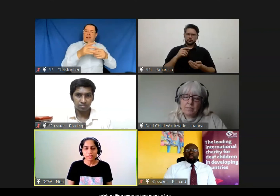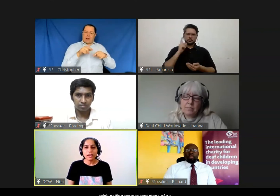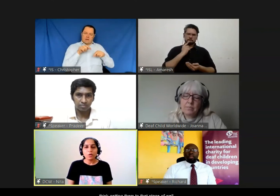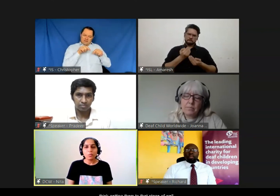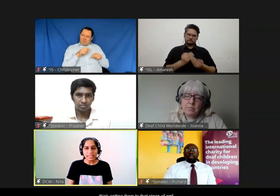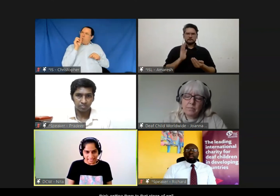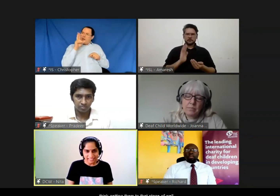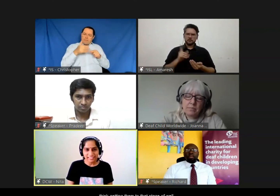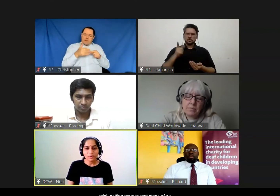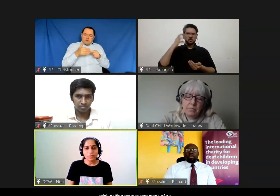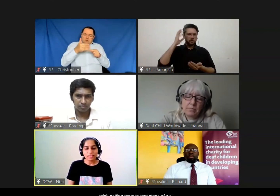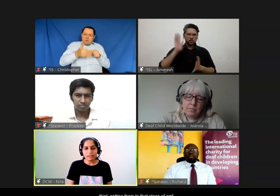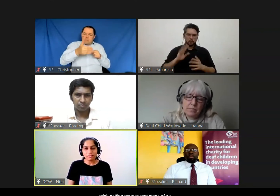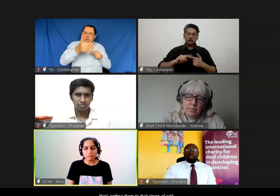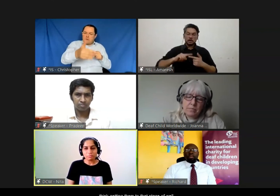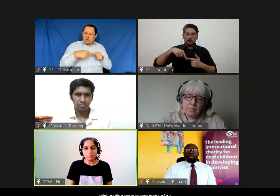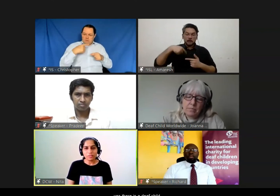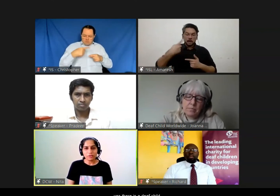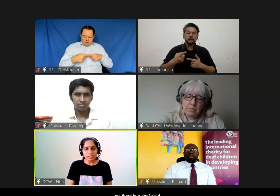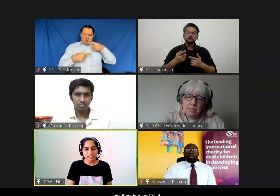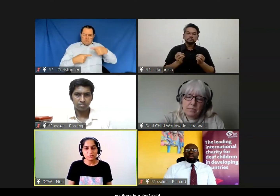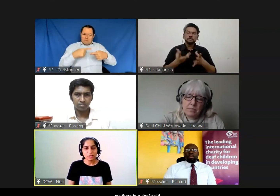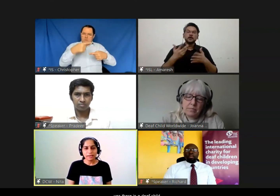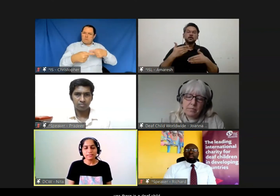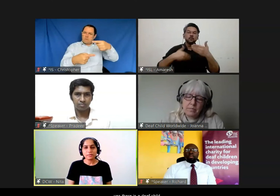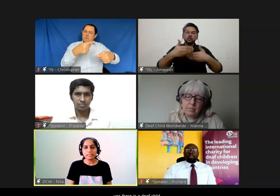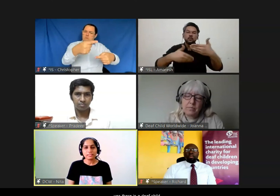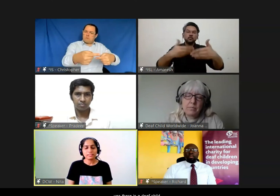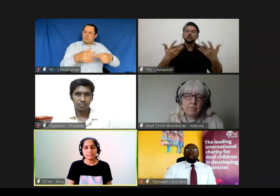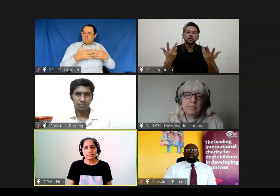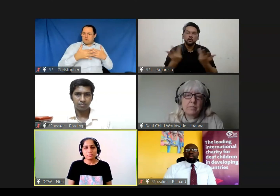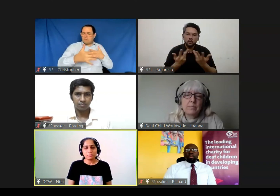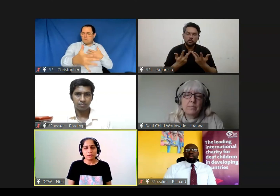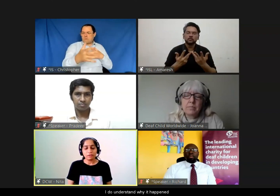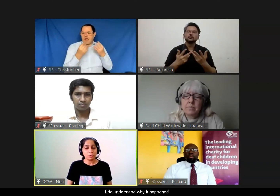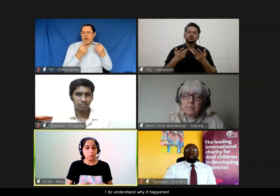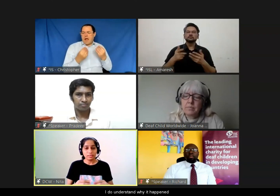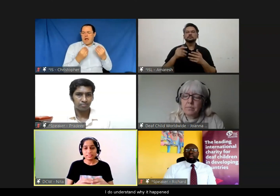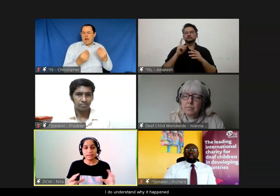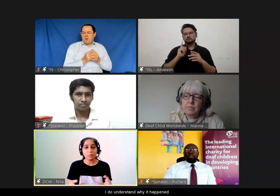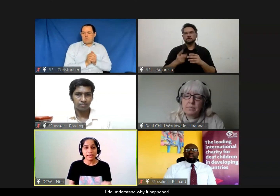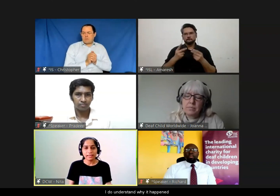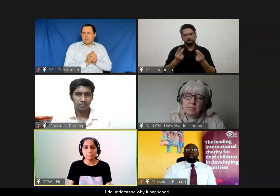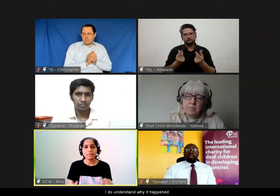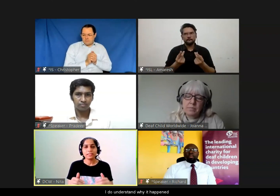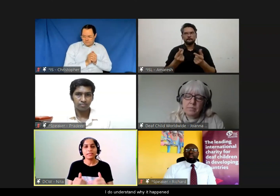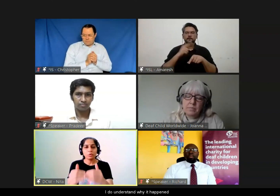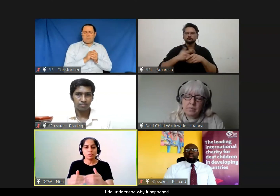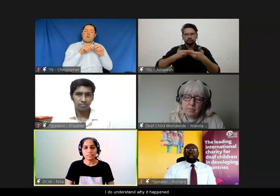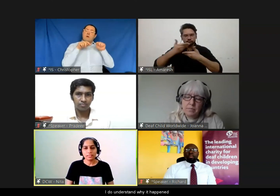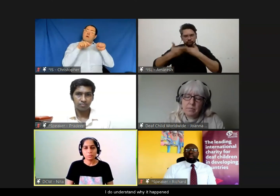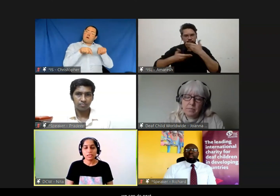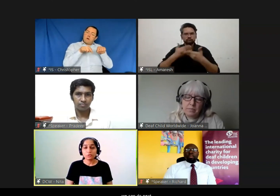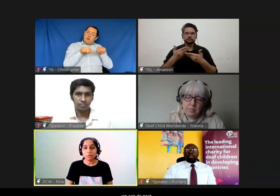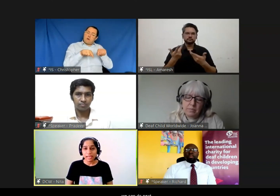of, well, yes, we there is a deaf child, it is to understand why it happened, and then what